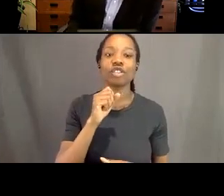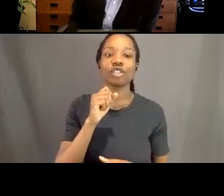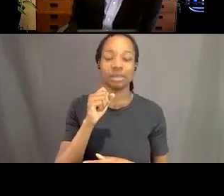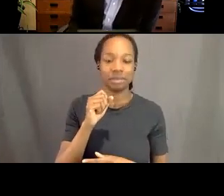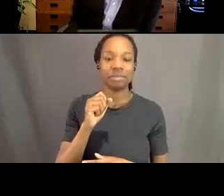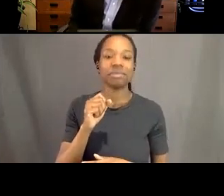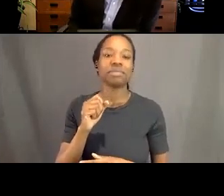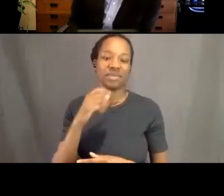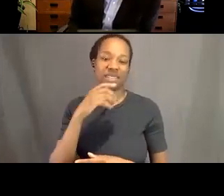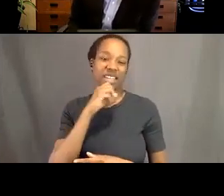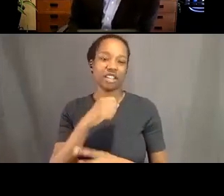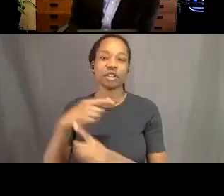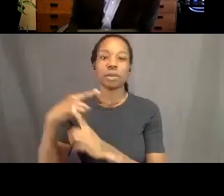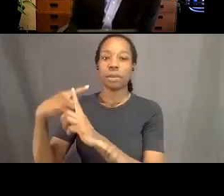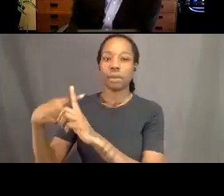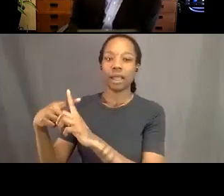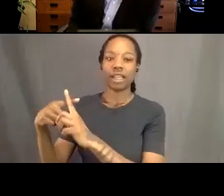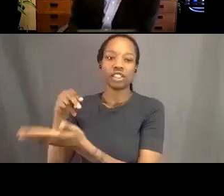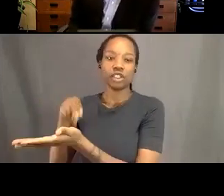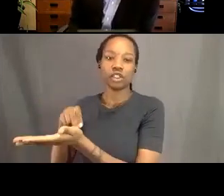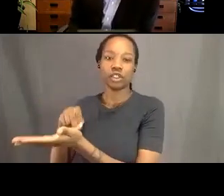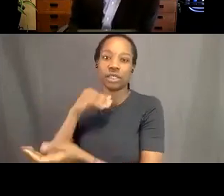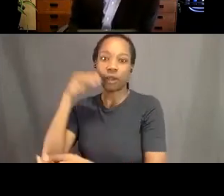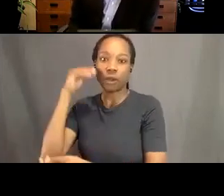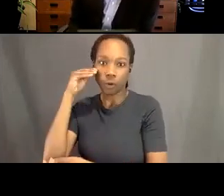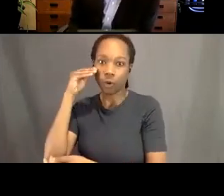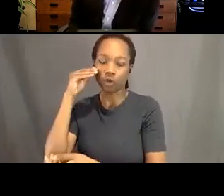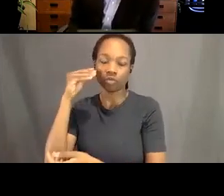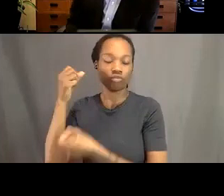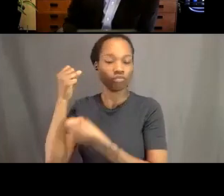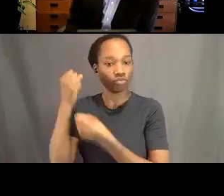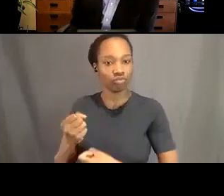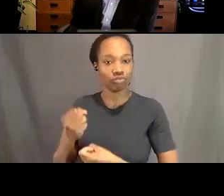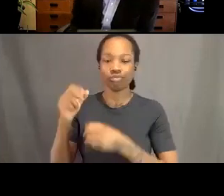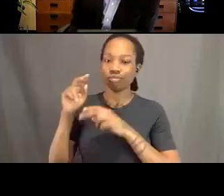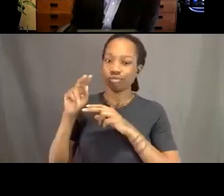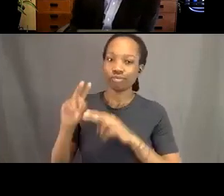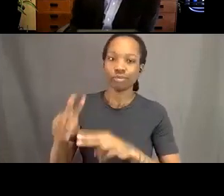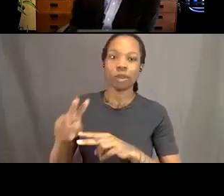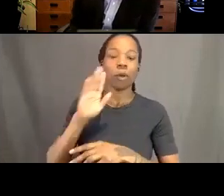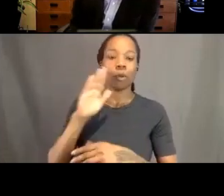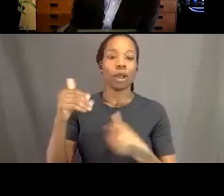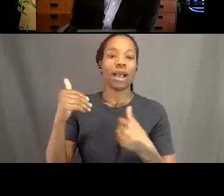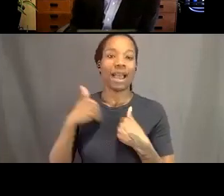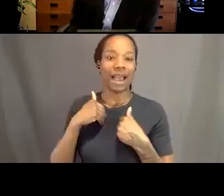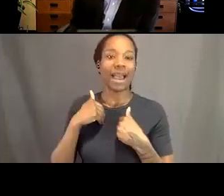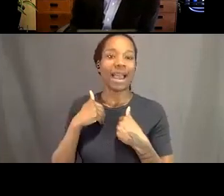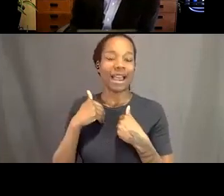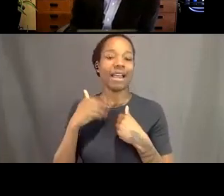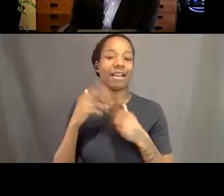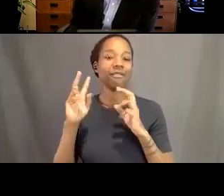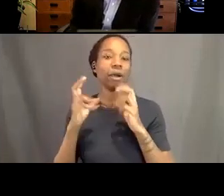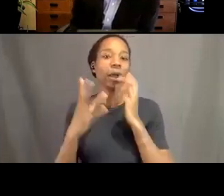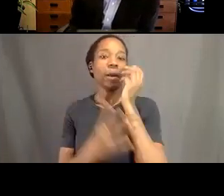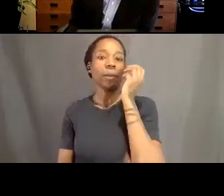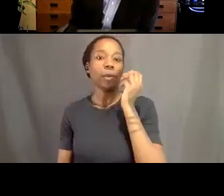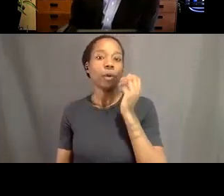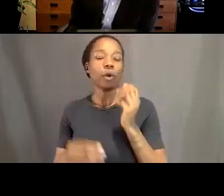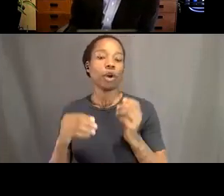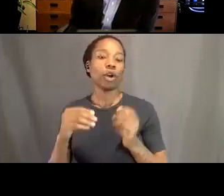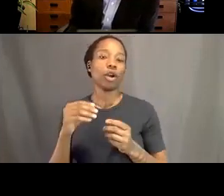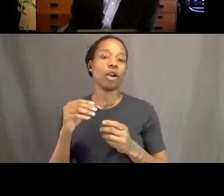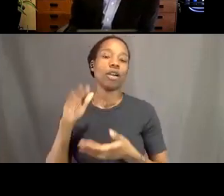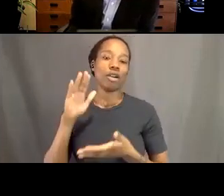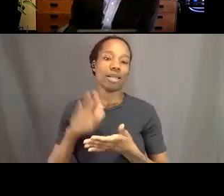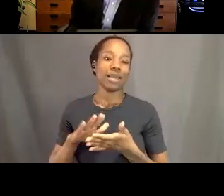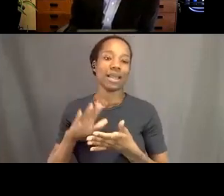strongest predictor of a poor outcome for COVID-19 here in Monroe County as it is across the state and country. But when you